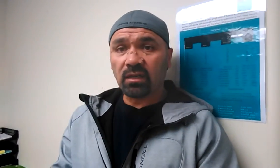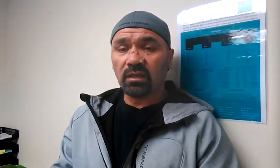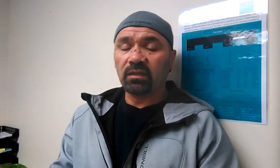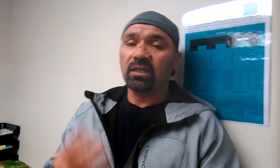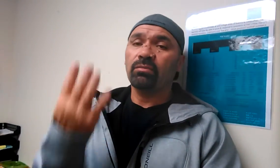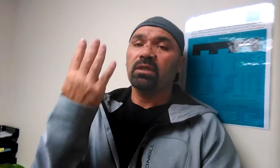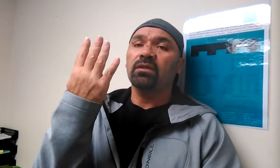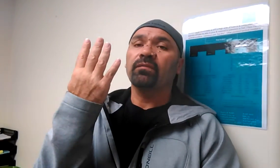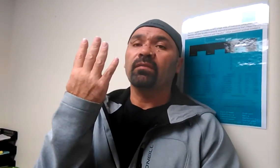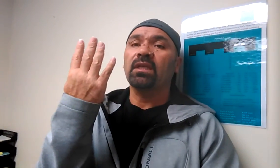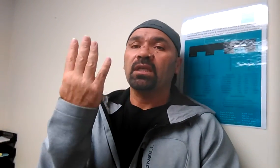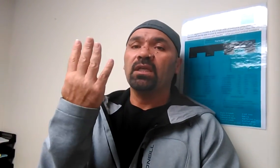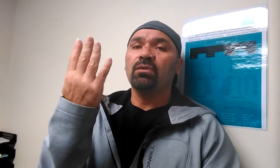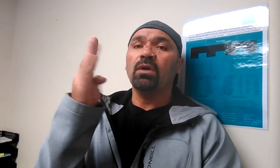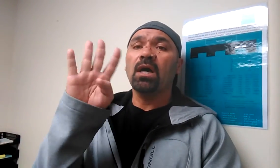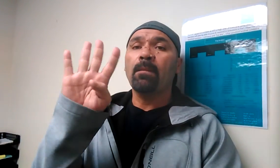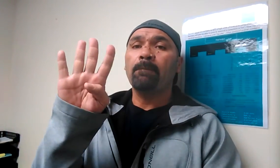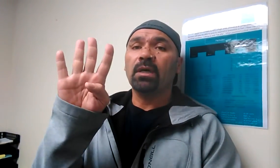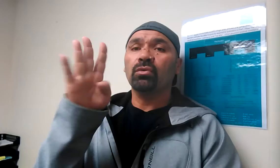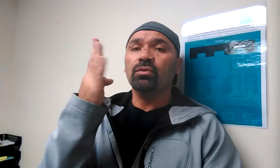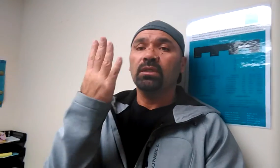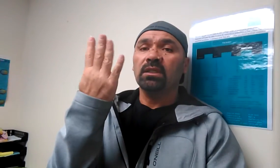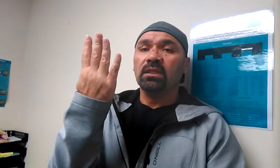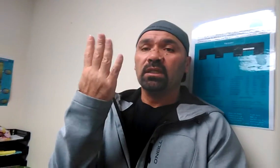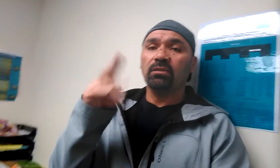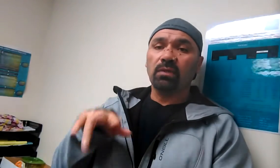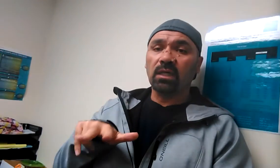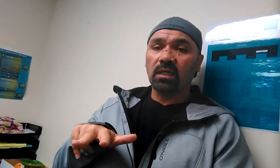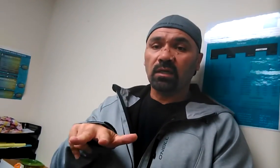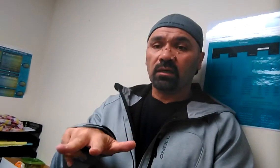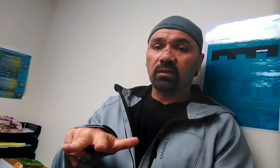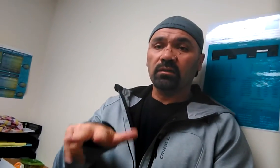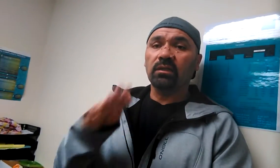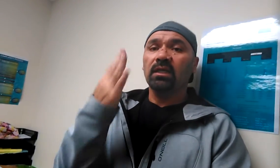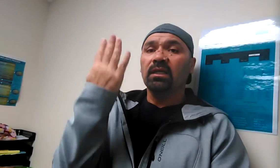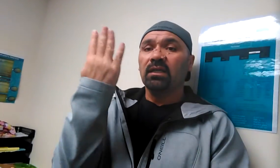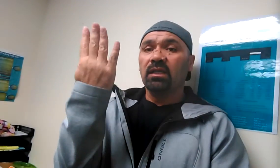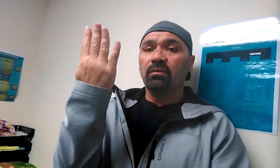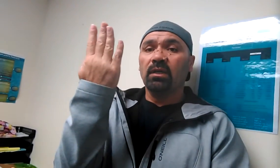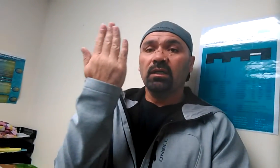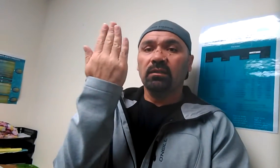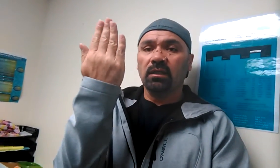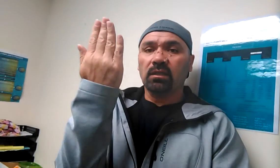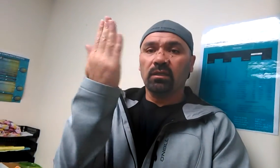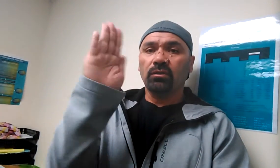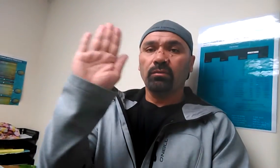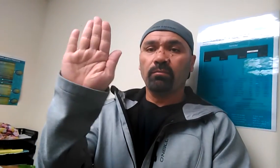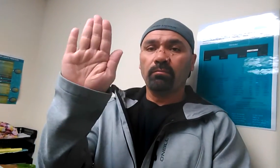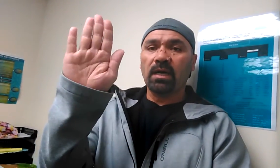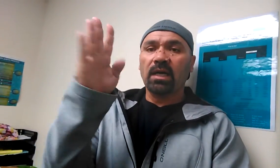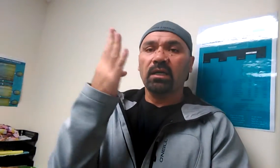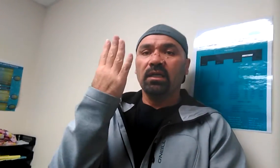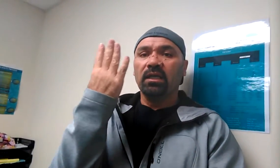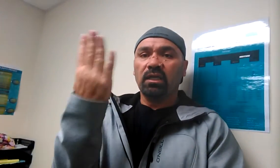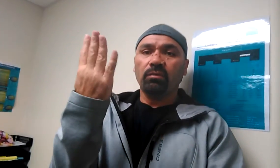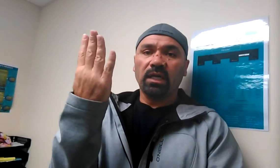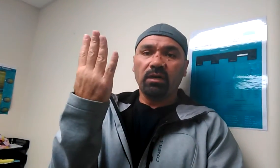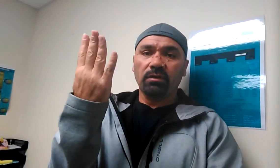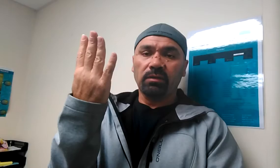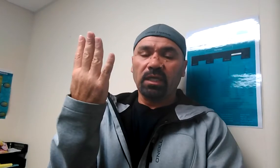9,999. Here we go. Iwa mano iwa rau. Iwa te kau mā iwa. How